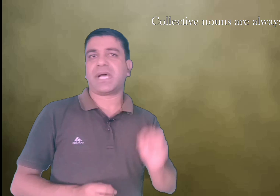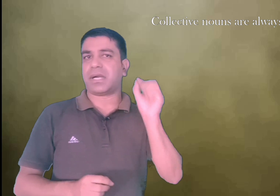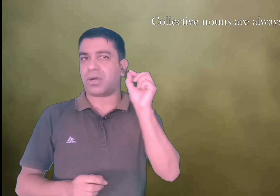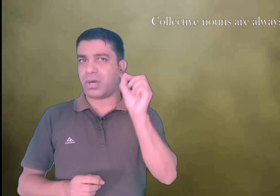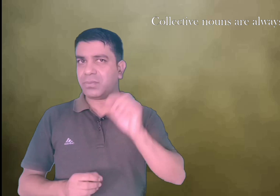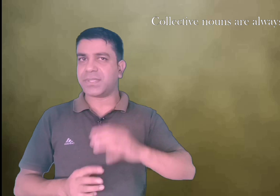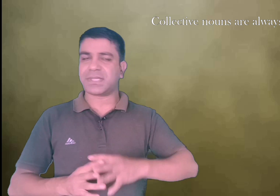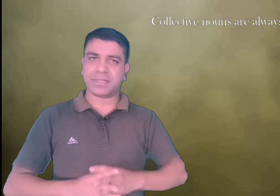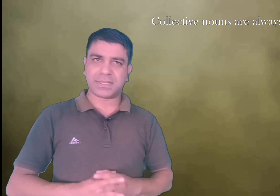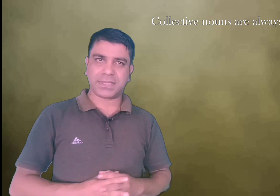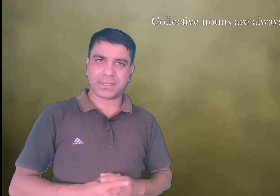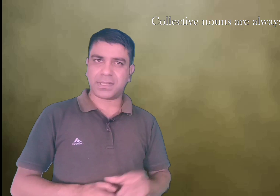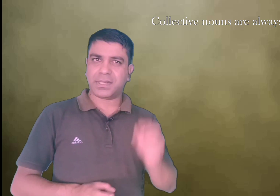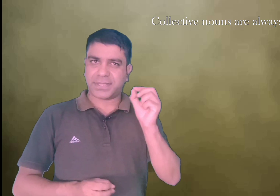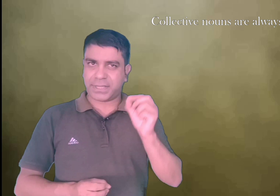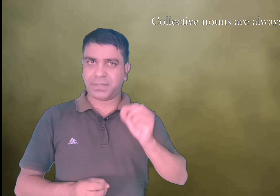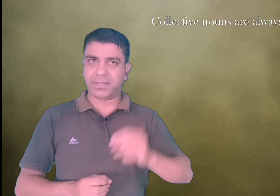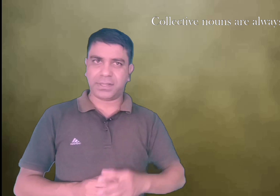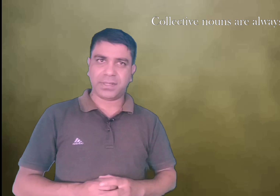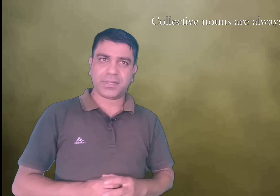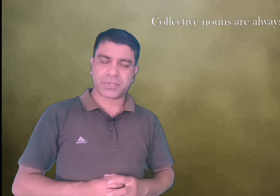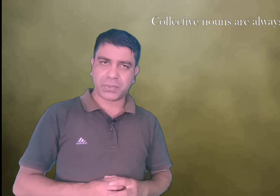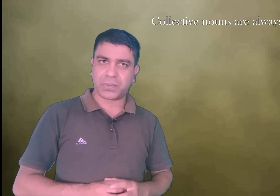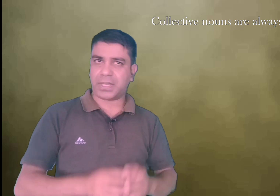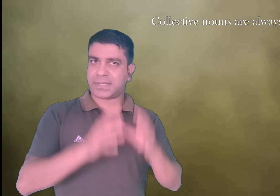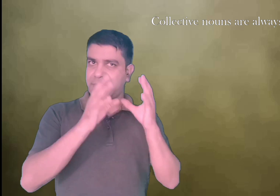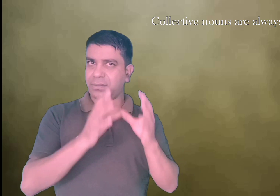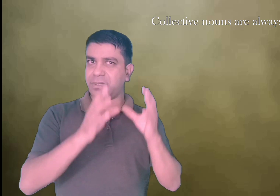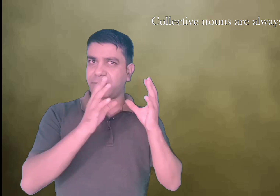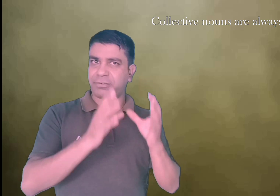are always considered singular. So a singular